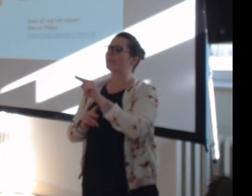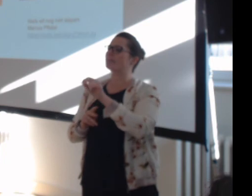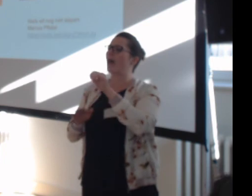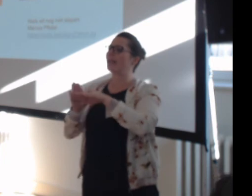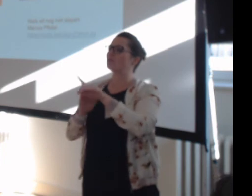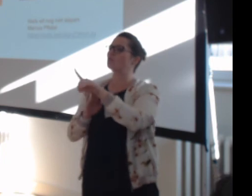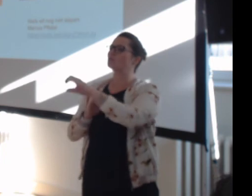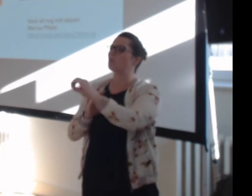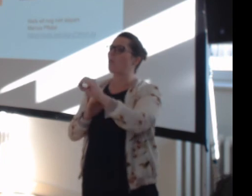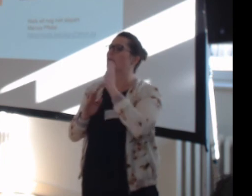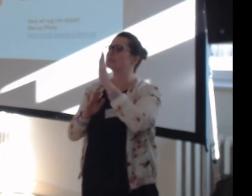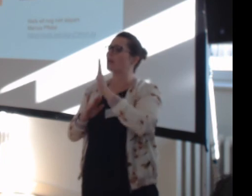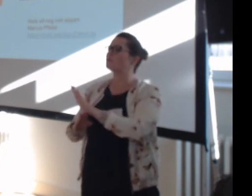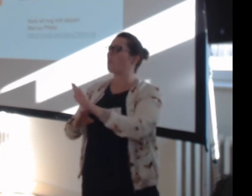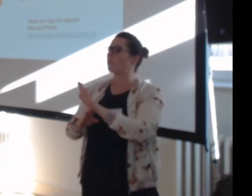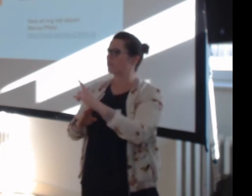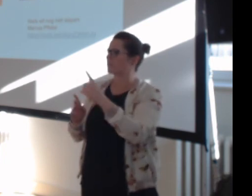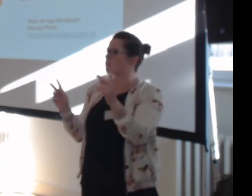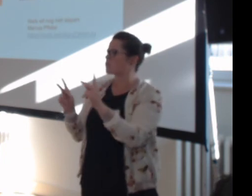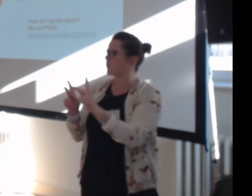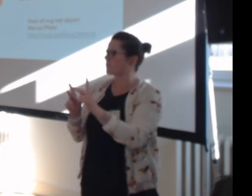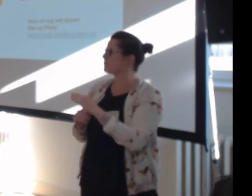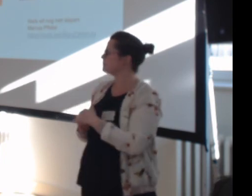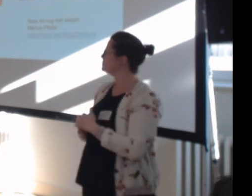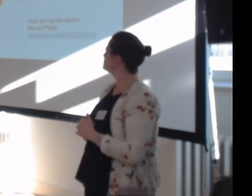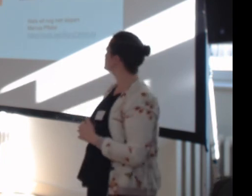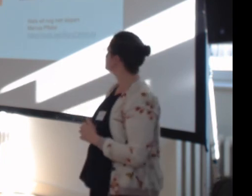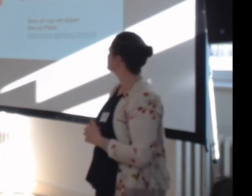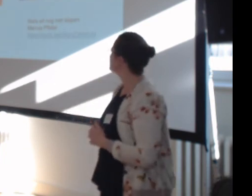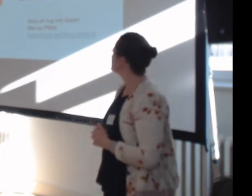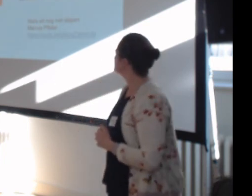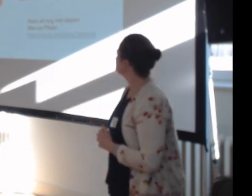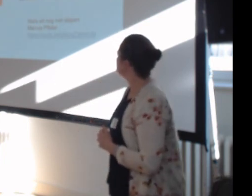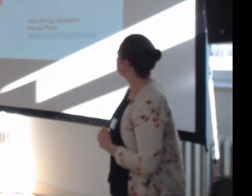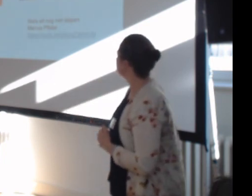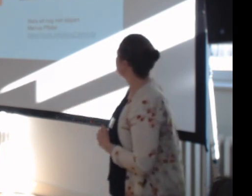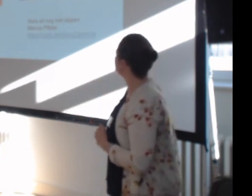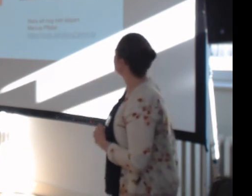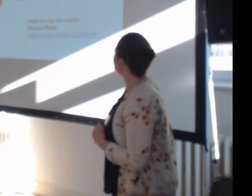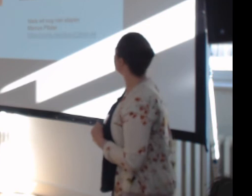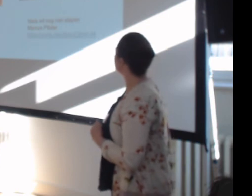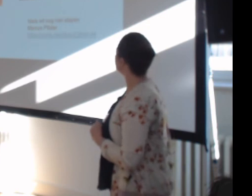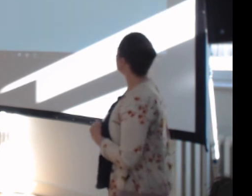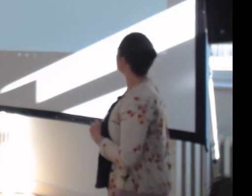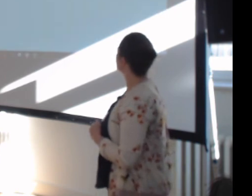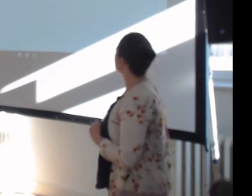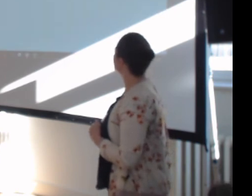from Kathleen Anand.